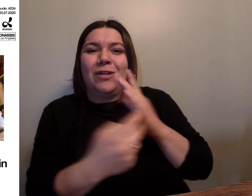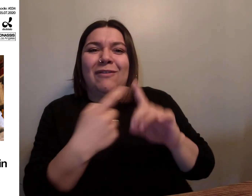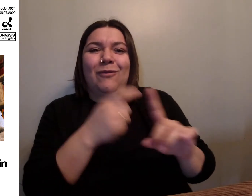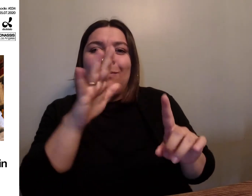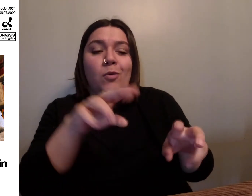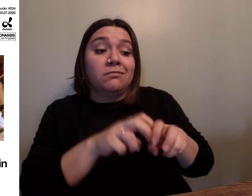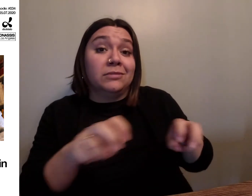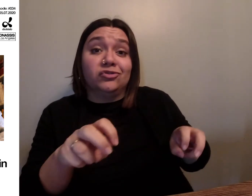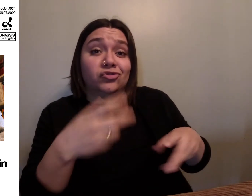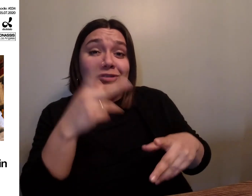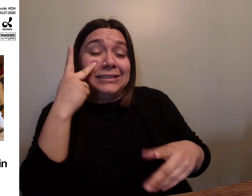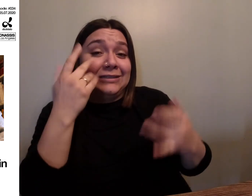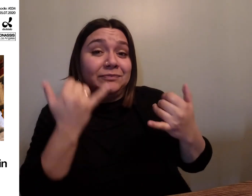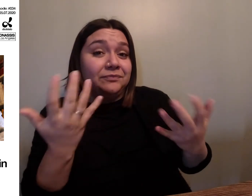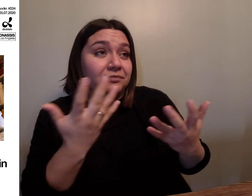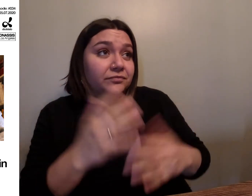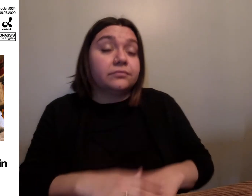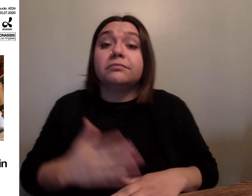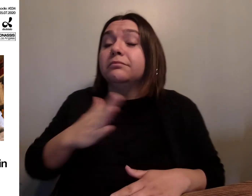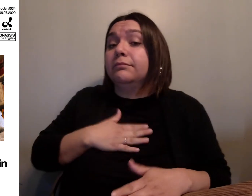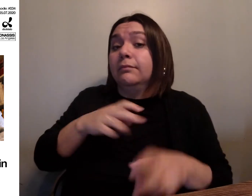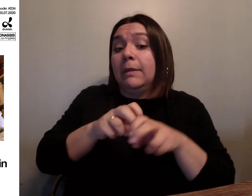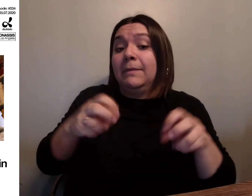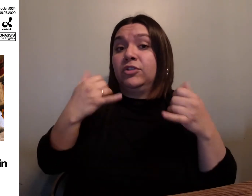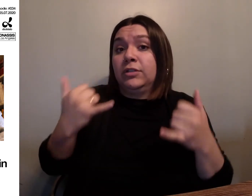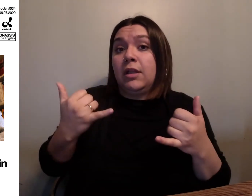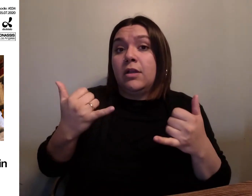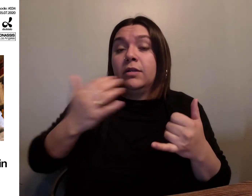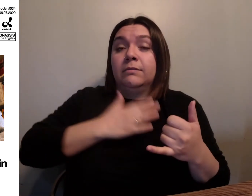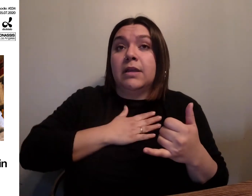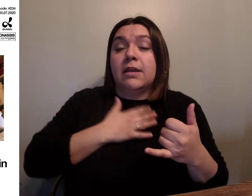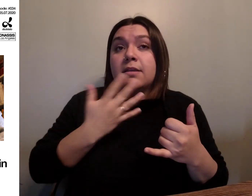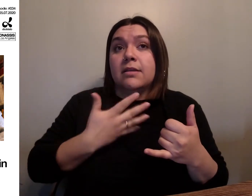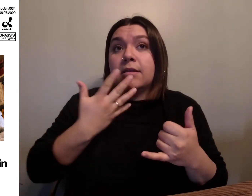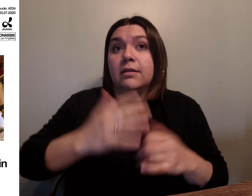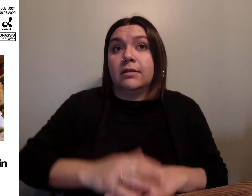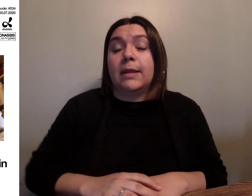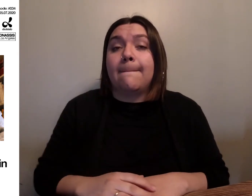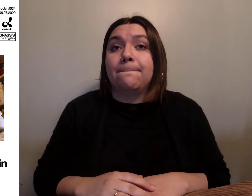bench? Well, my bench now is my